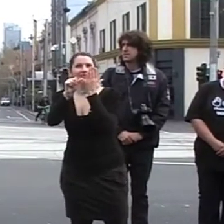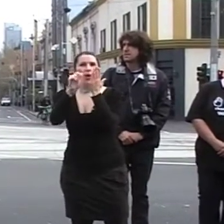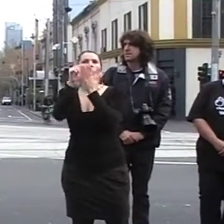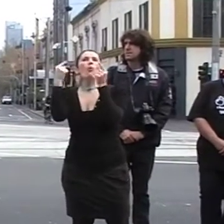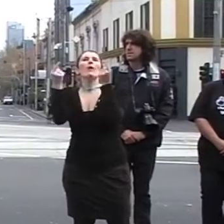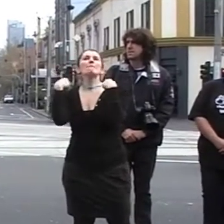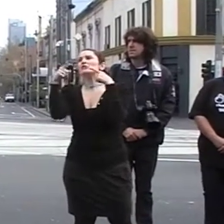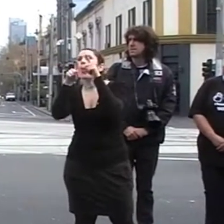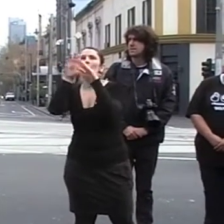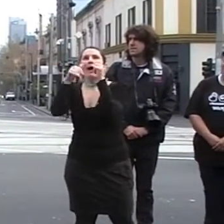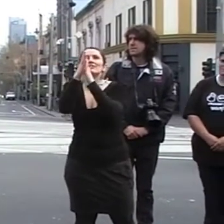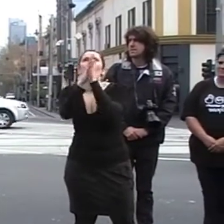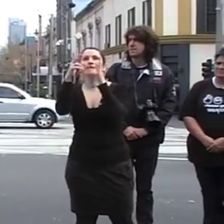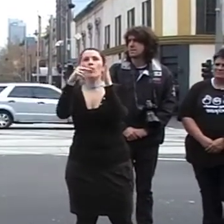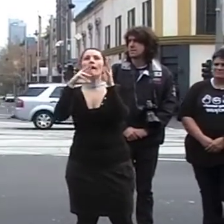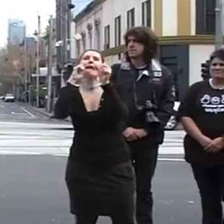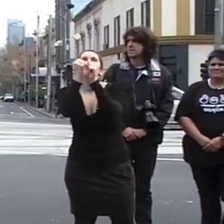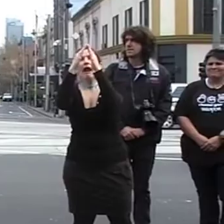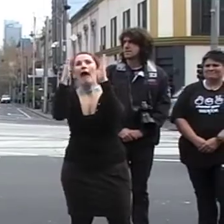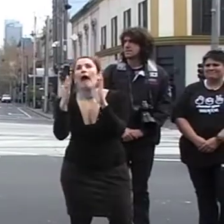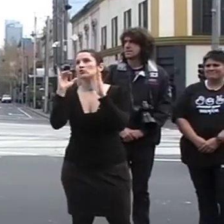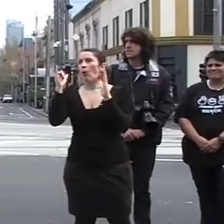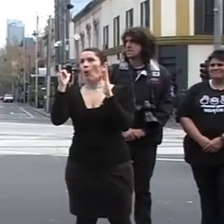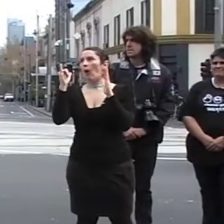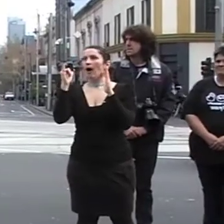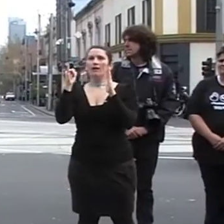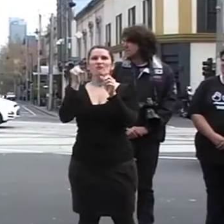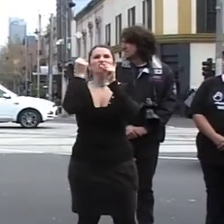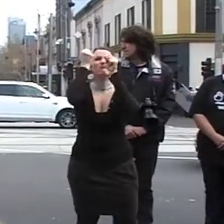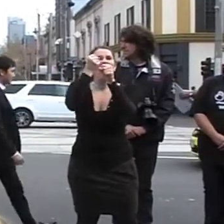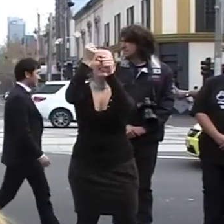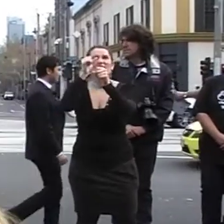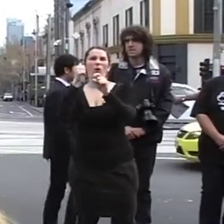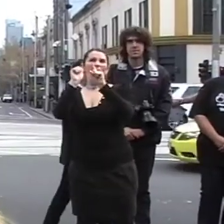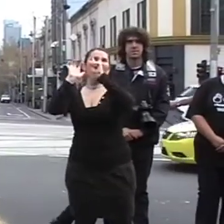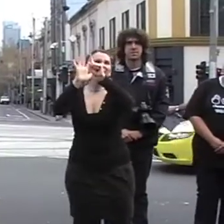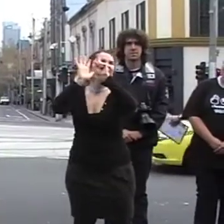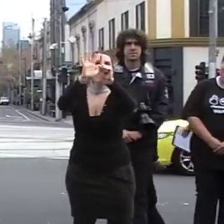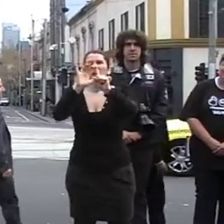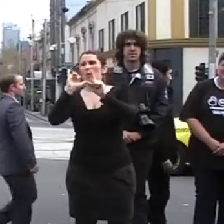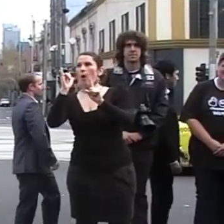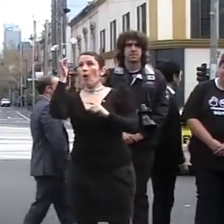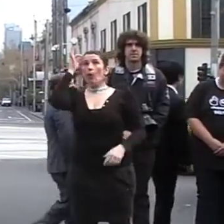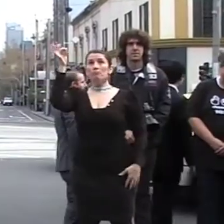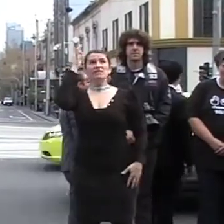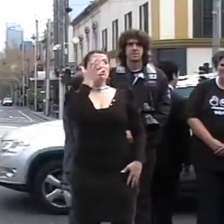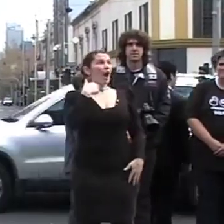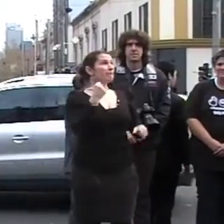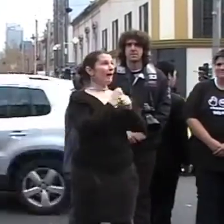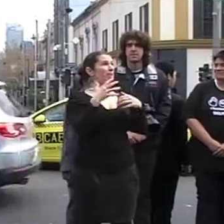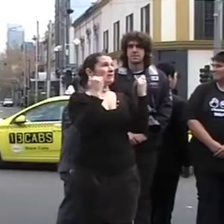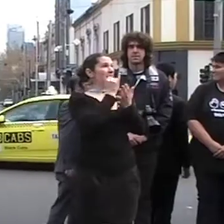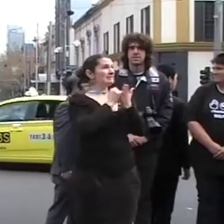Parliament House, and oops, I happen to have made a factual error. Because that's exactly the type of dedication that